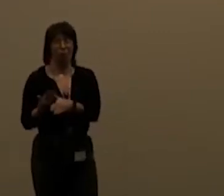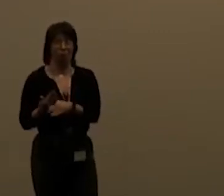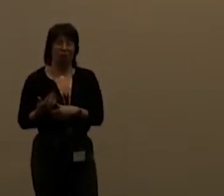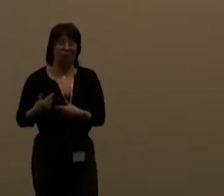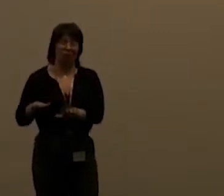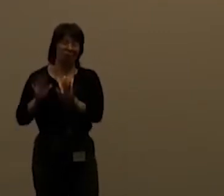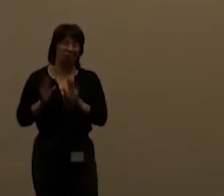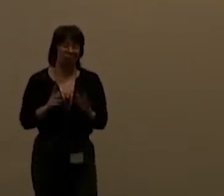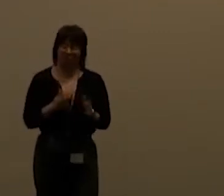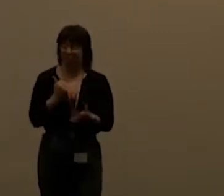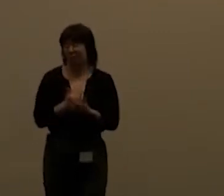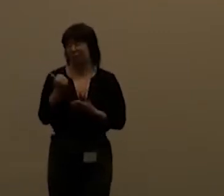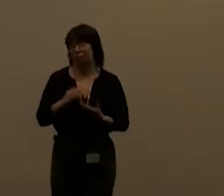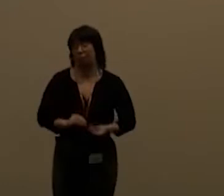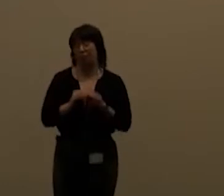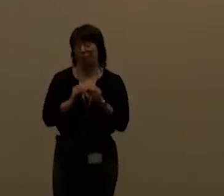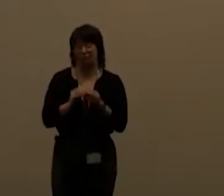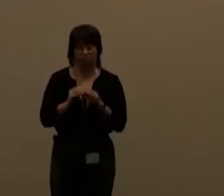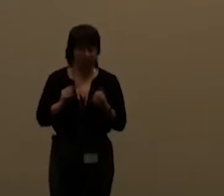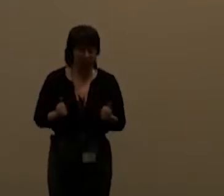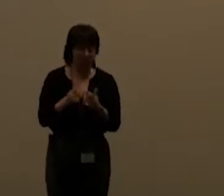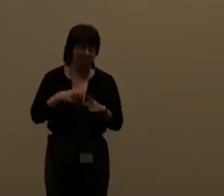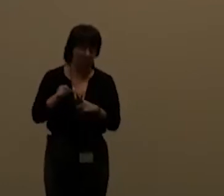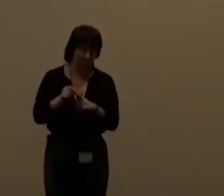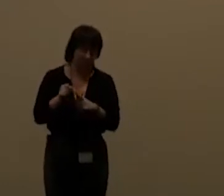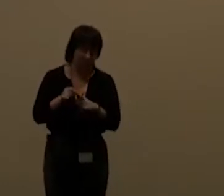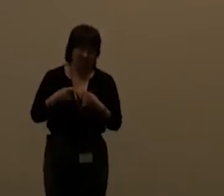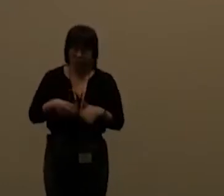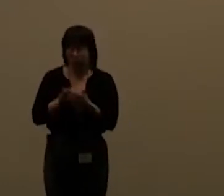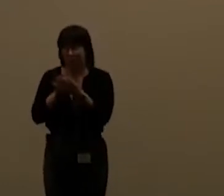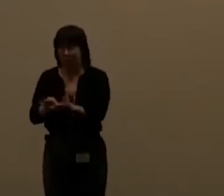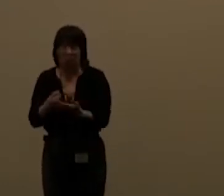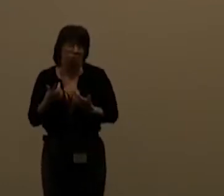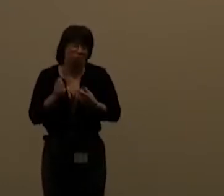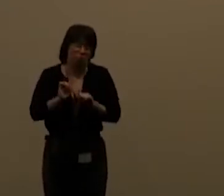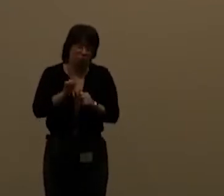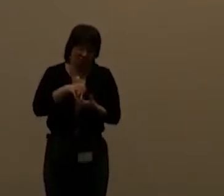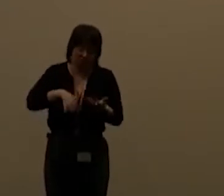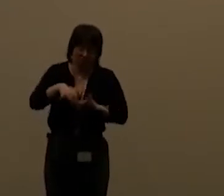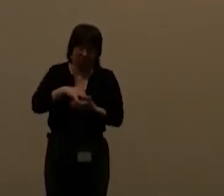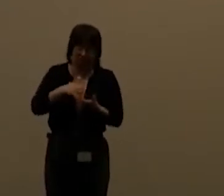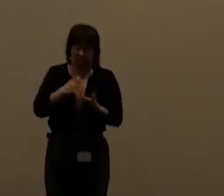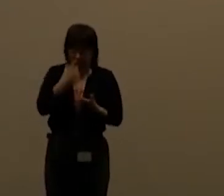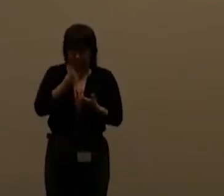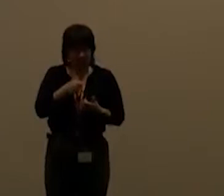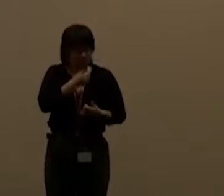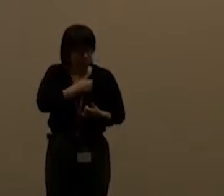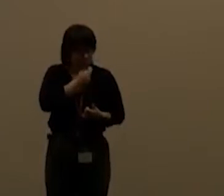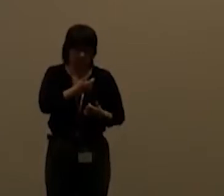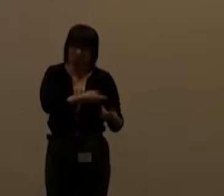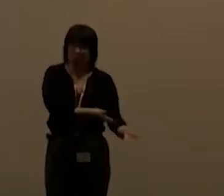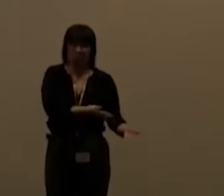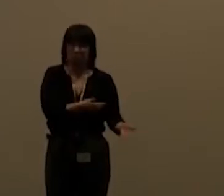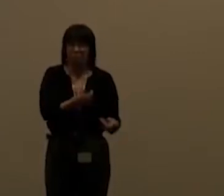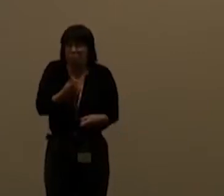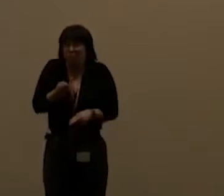benefit, I've created leave request solutions in Power Apps before, and depending on your complexity, that might still be the avenue you need to go down, but if you